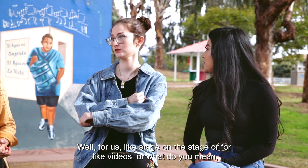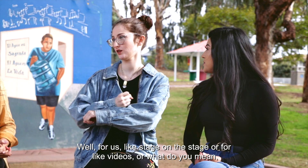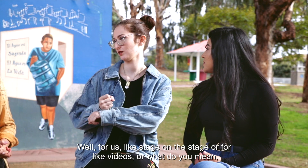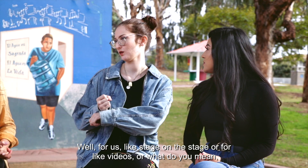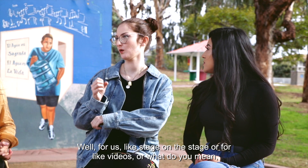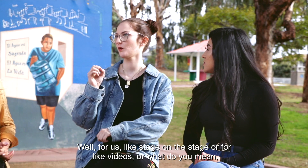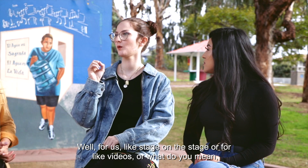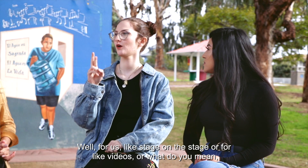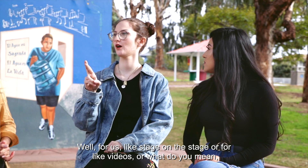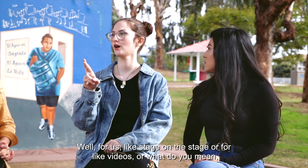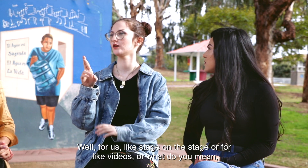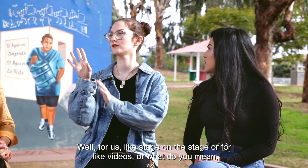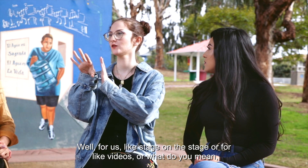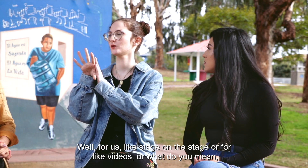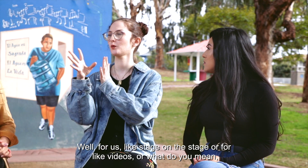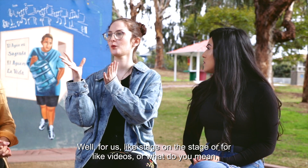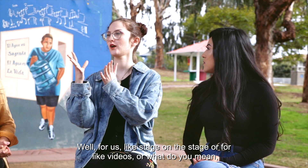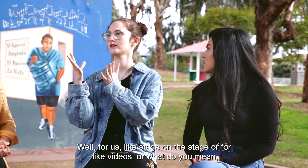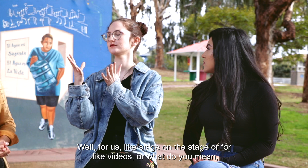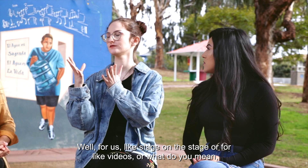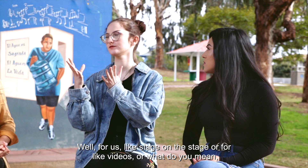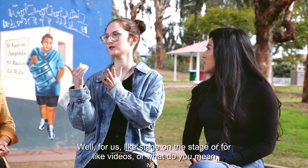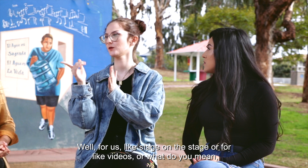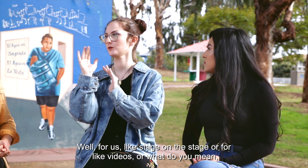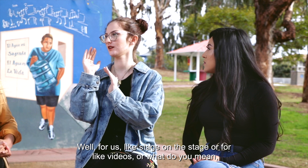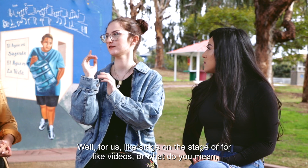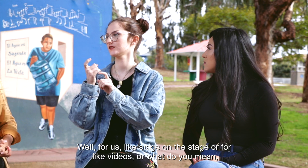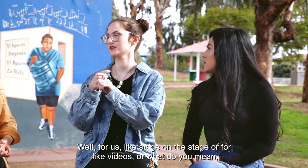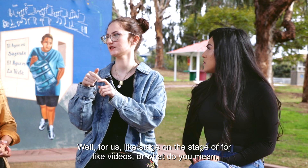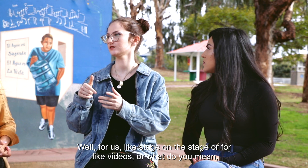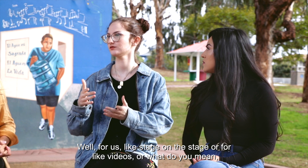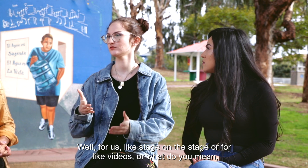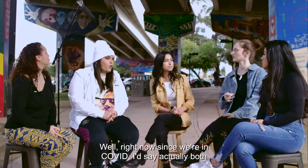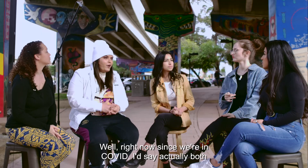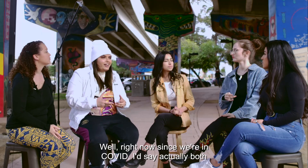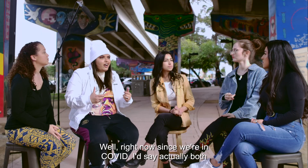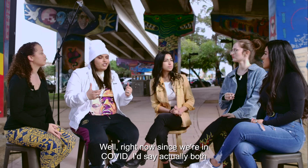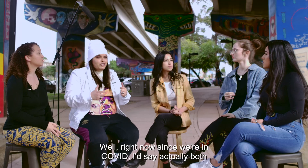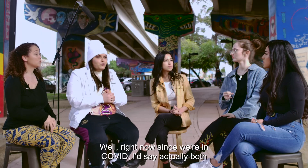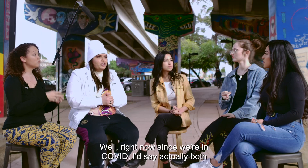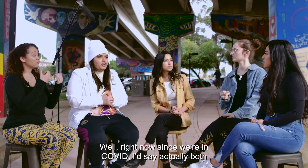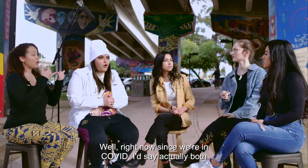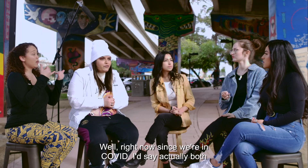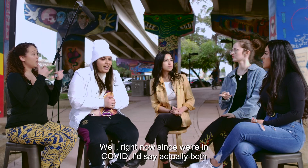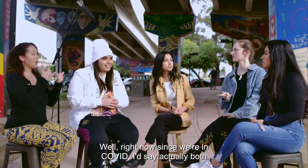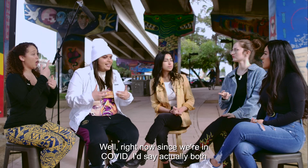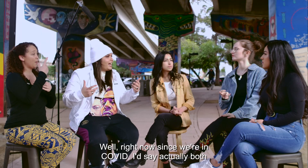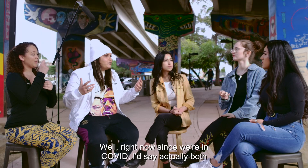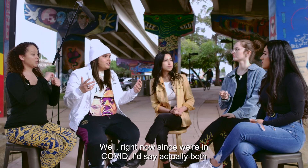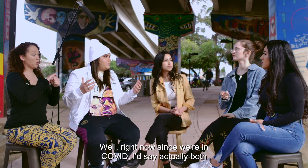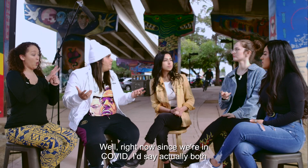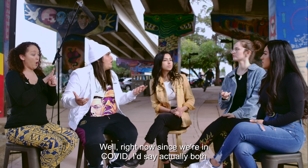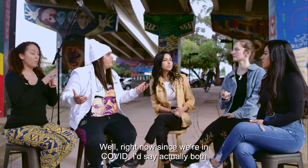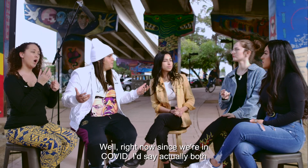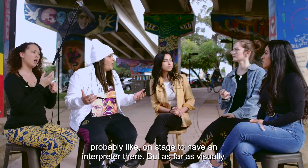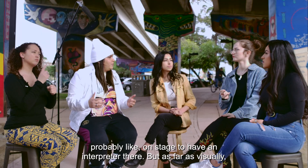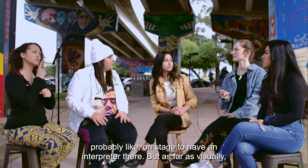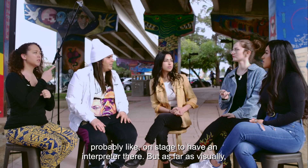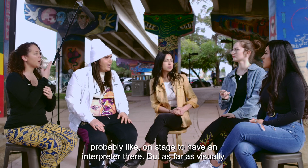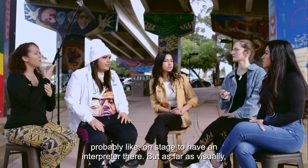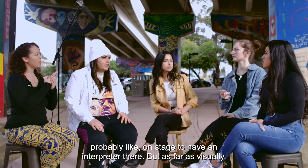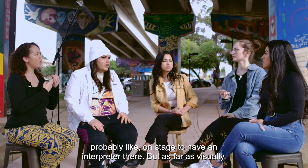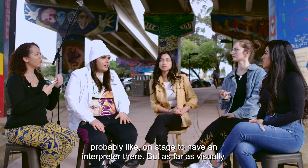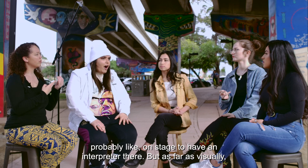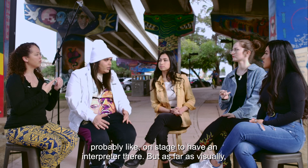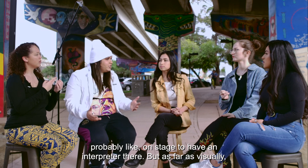Well, for on the stage, or for videos, or what do you mean? Well, right now, since we're in COVID, I'd say actually both,